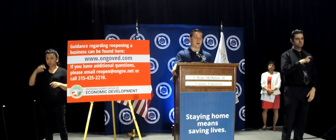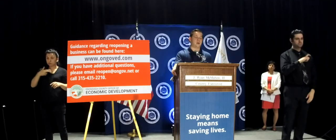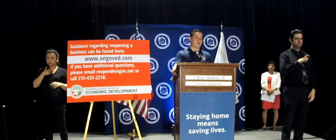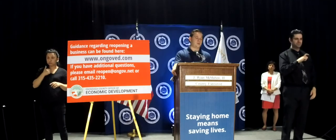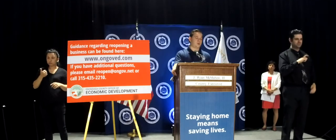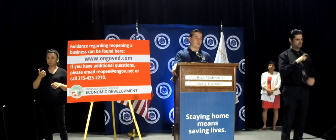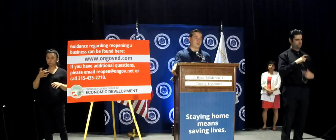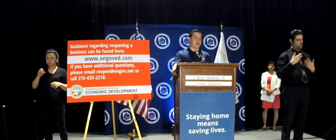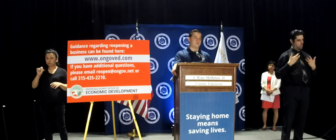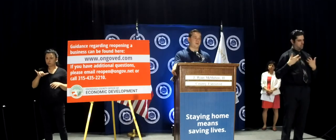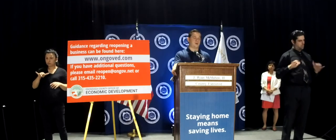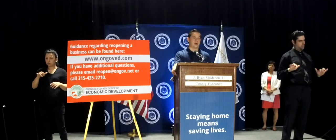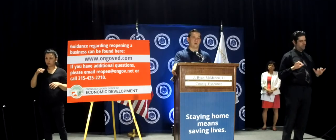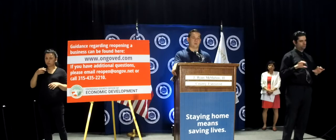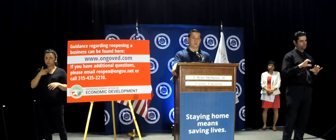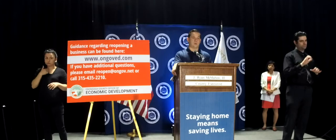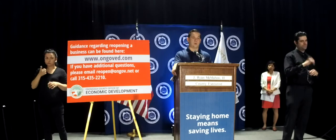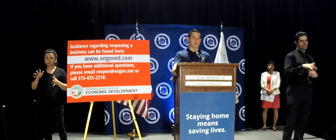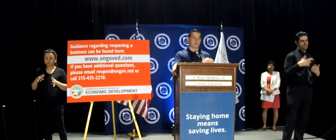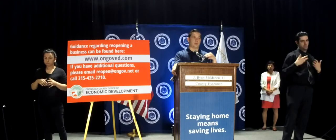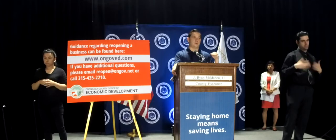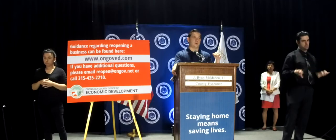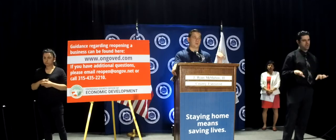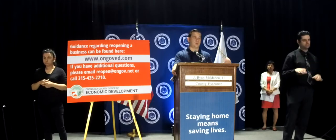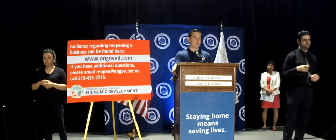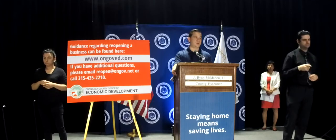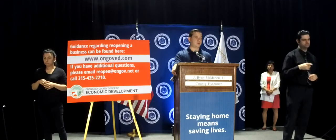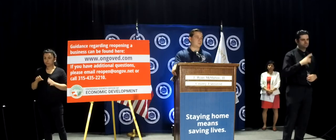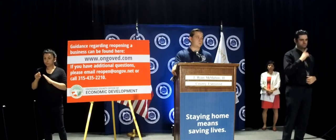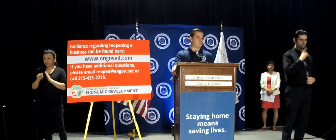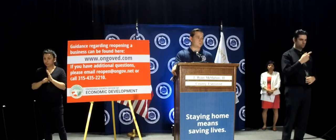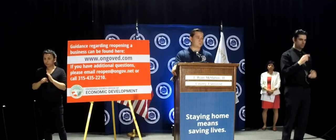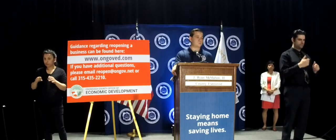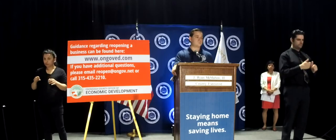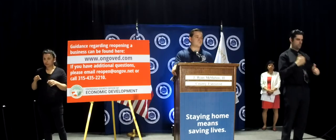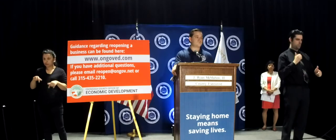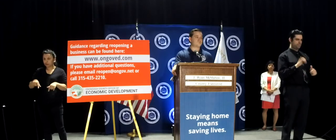want to do that. So we got to figure out what we're doing and give good communication.